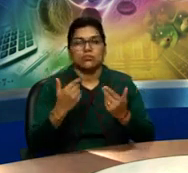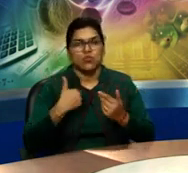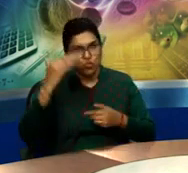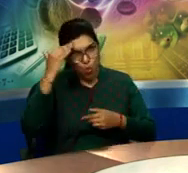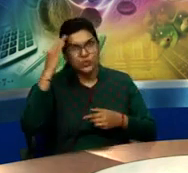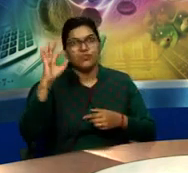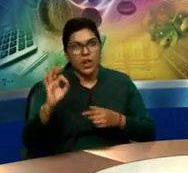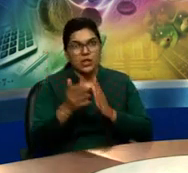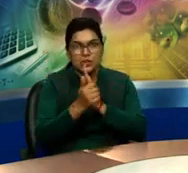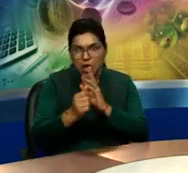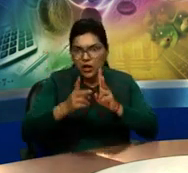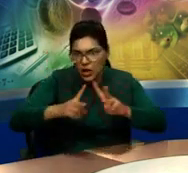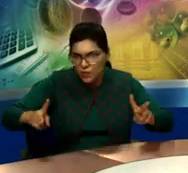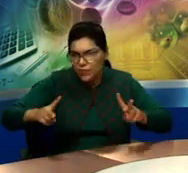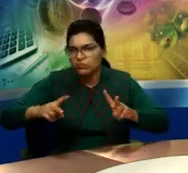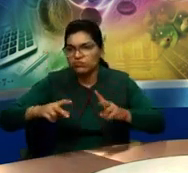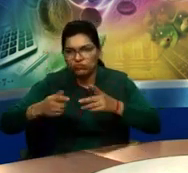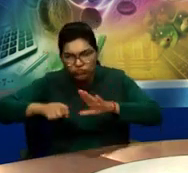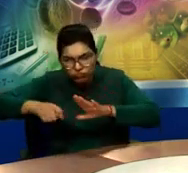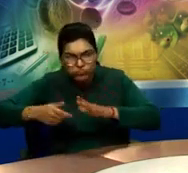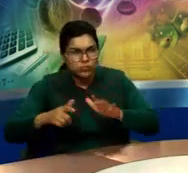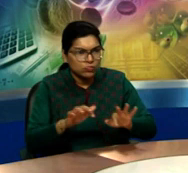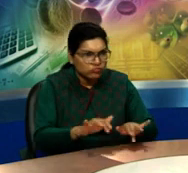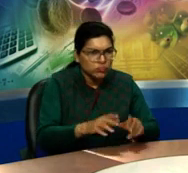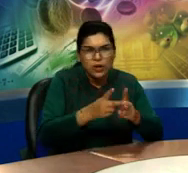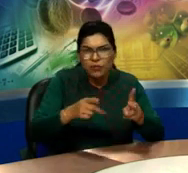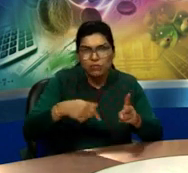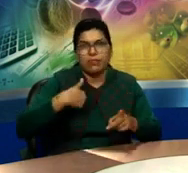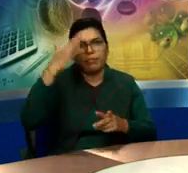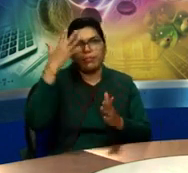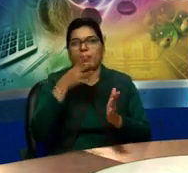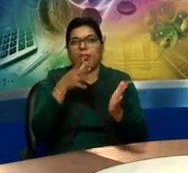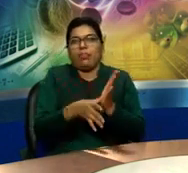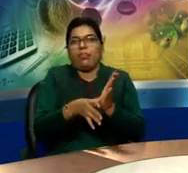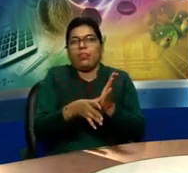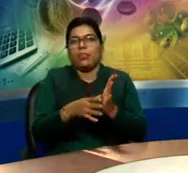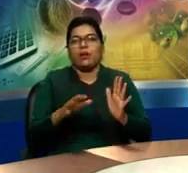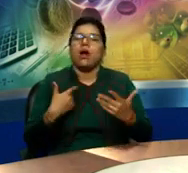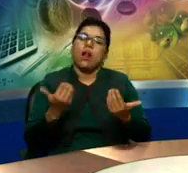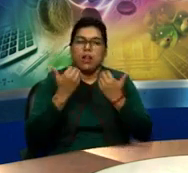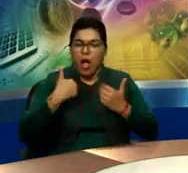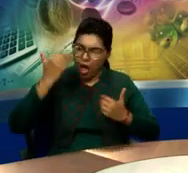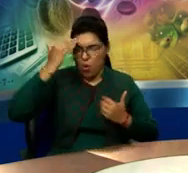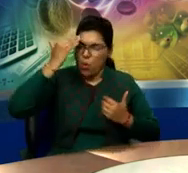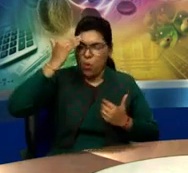common ethical problem is sometimes workers are rude and impolite. They don't talk in a proper way, in an appropriate or sweet way.